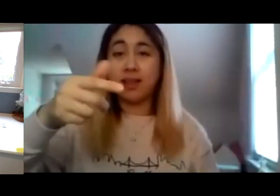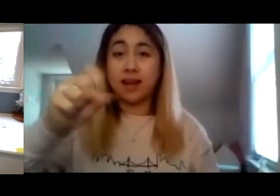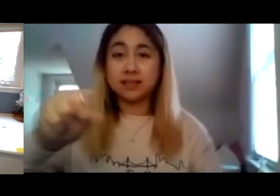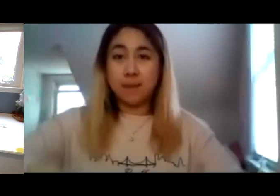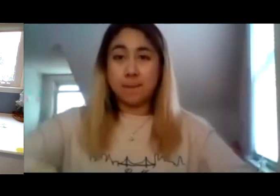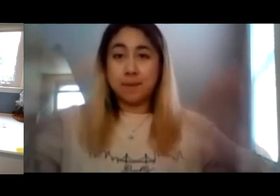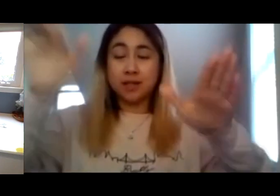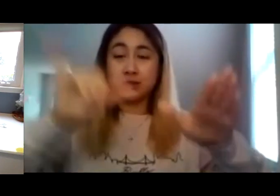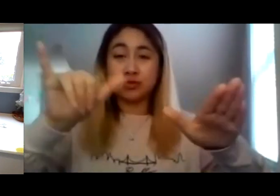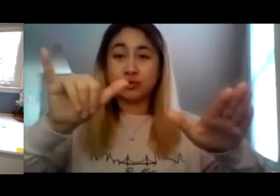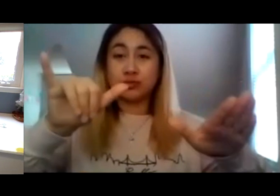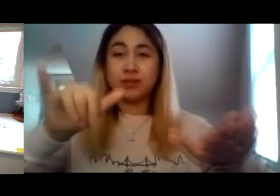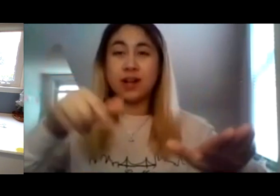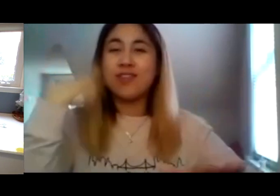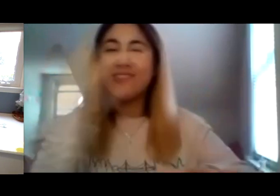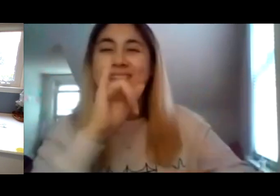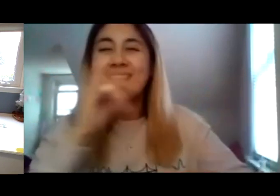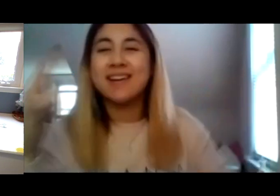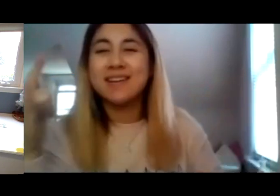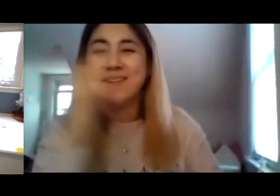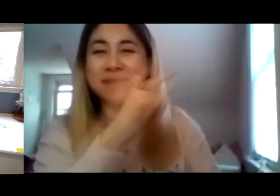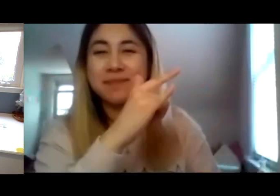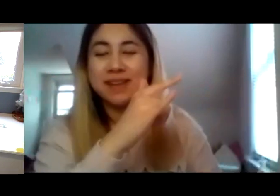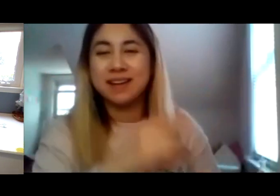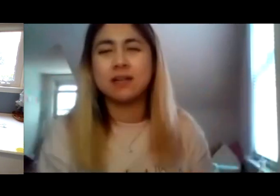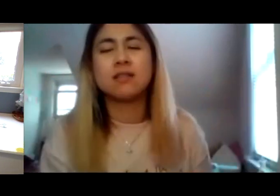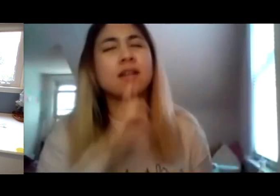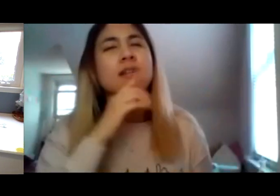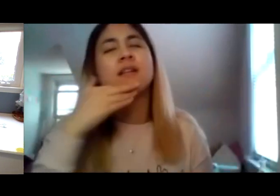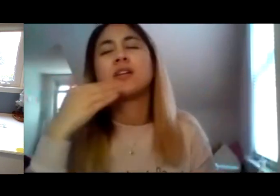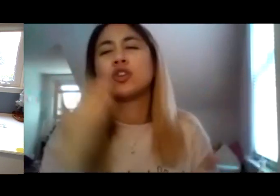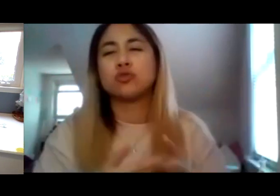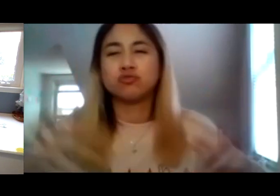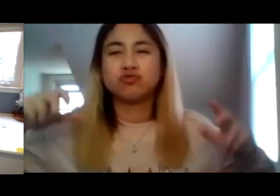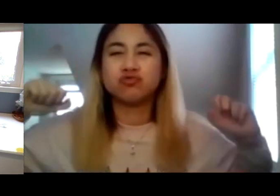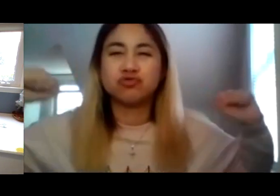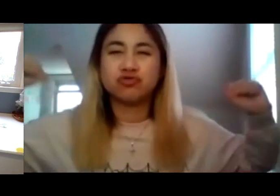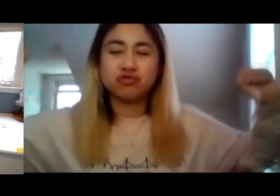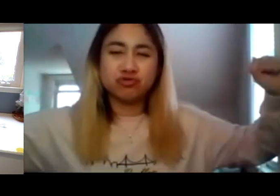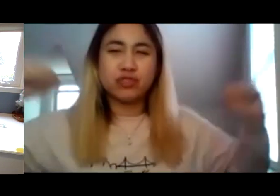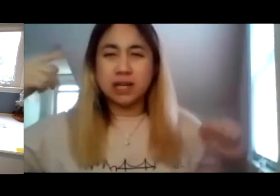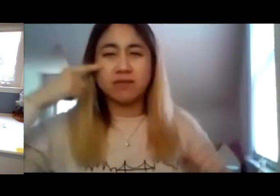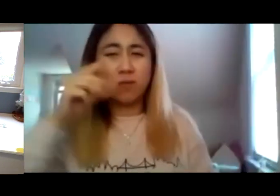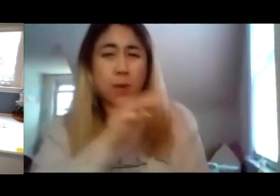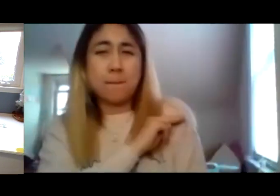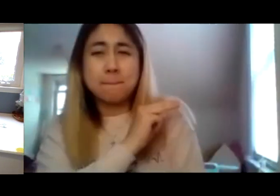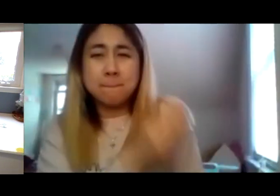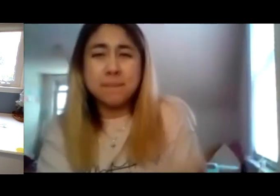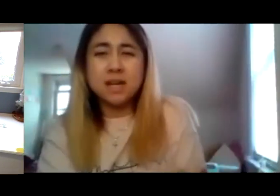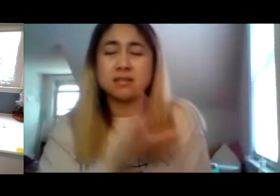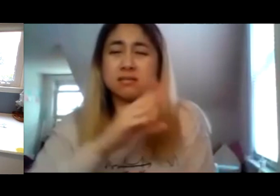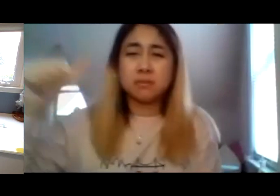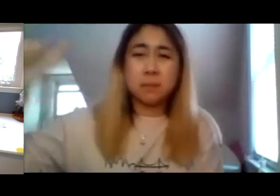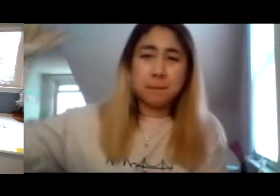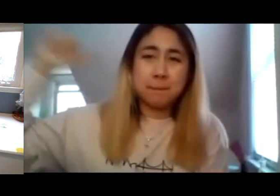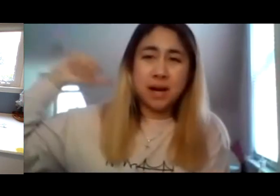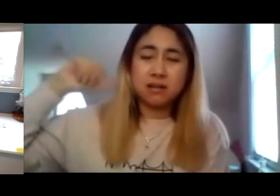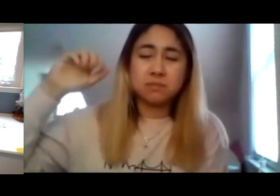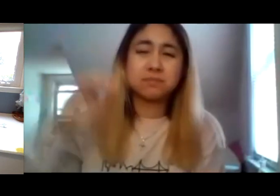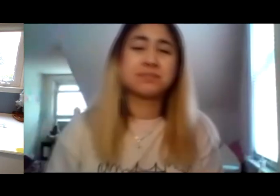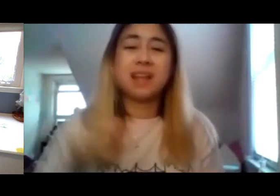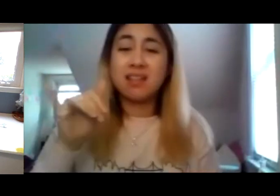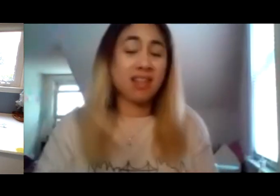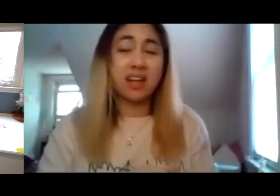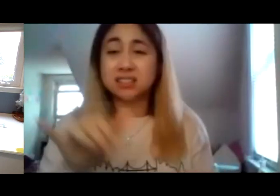hold it like an airplane. So it's a really good stretch for our muscles and our back. The same muscles that keep us up, standing